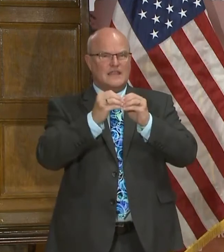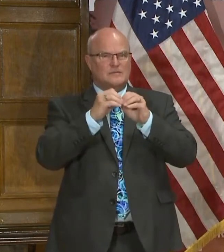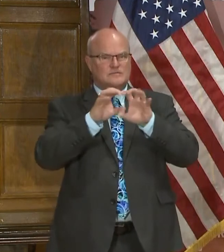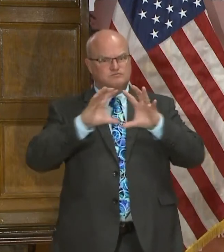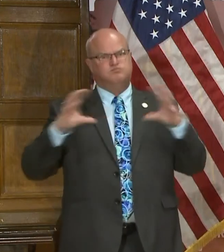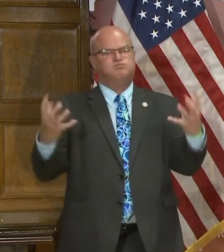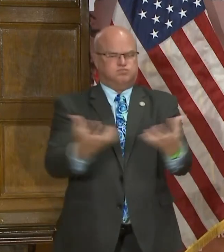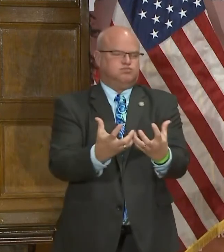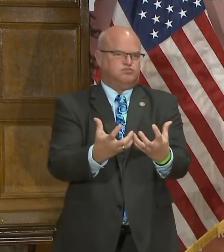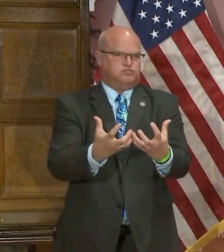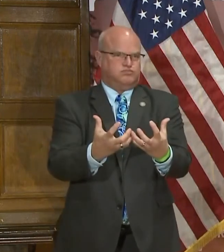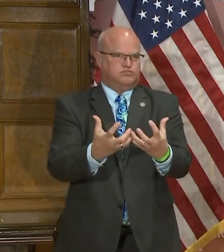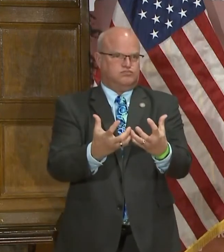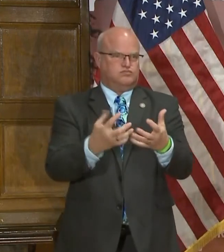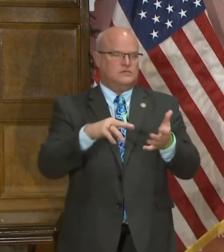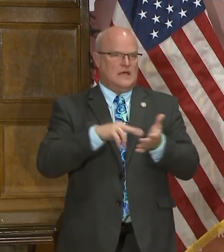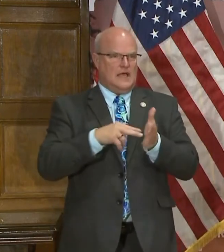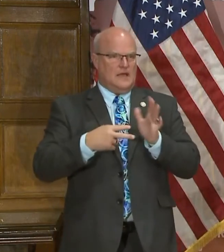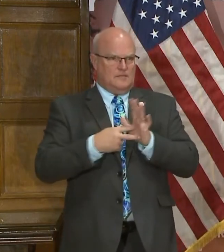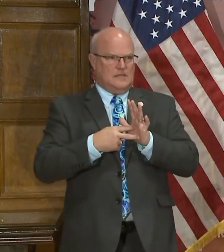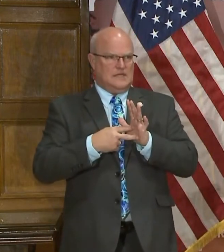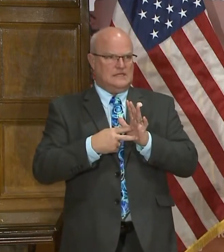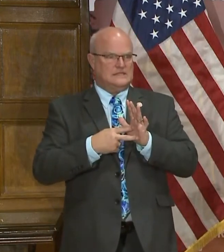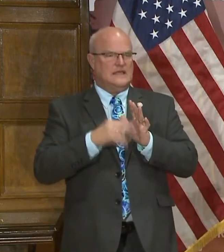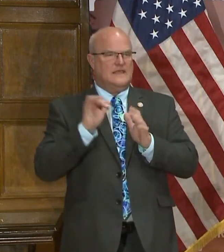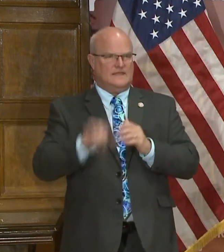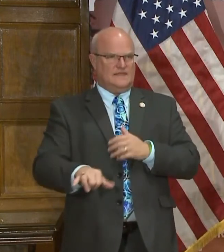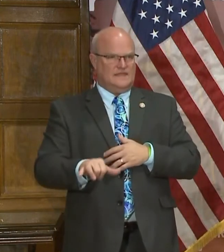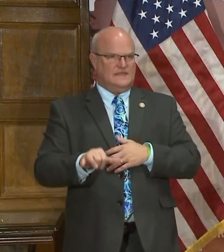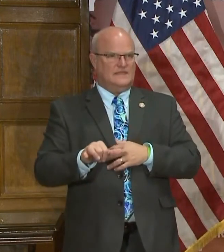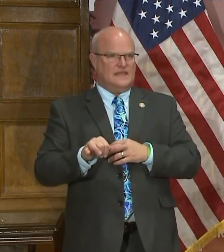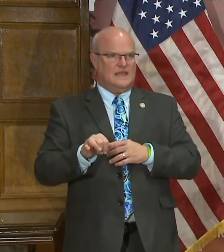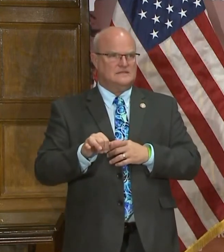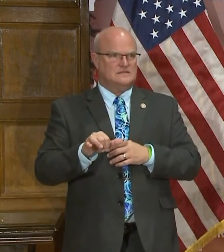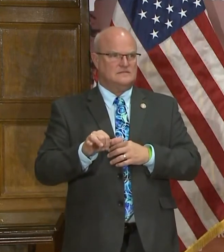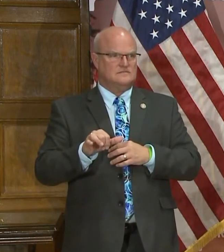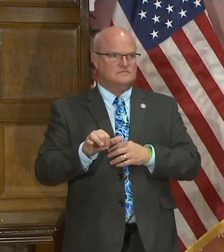not gathering in groups, that was where